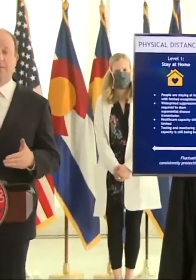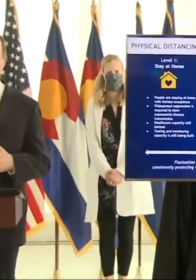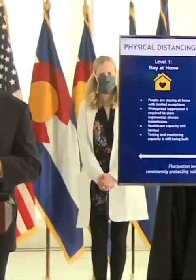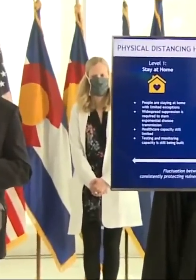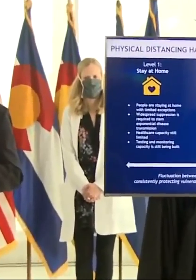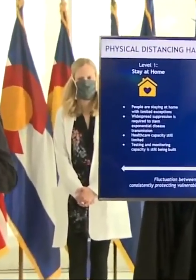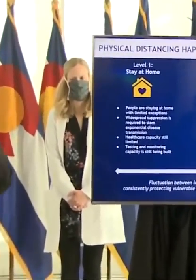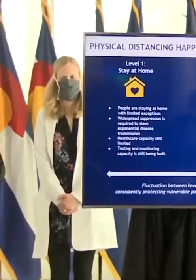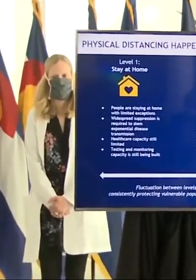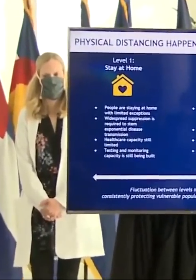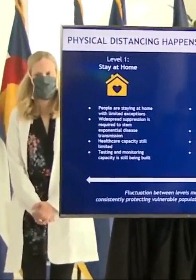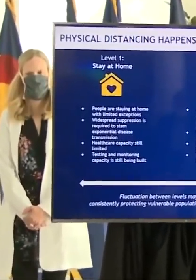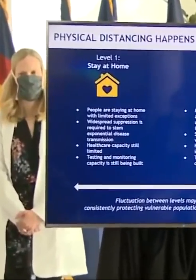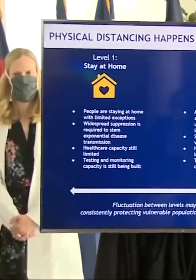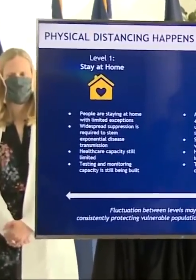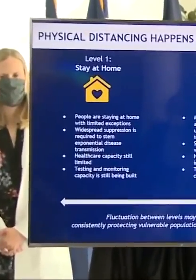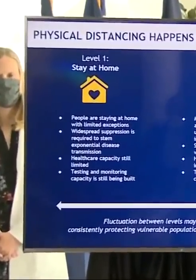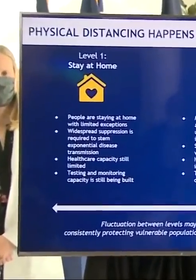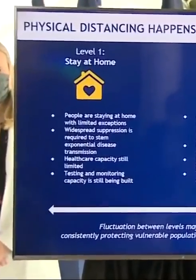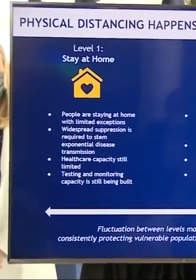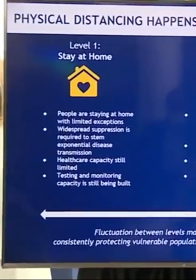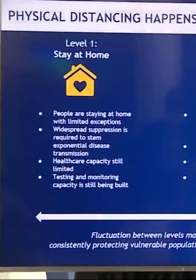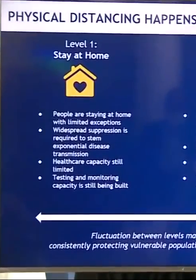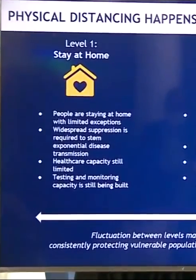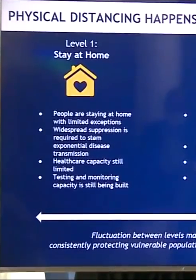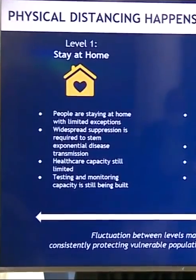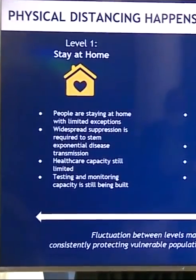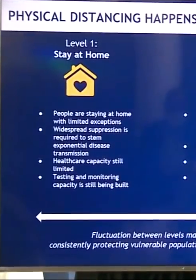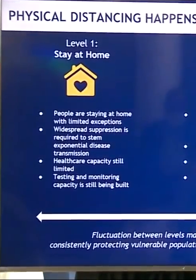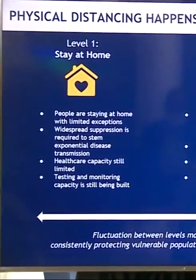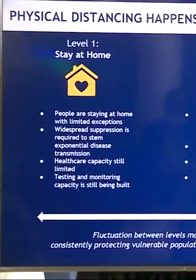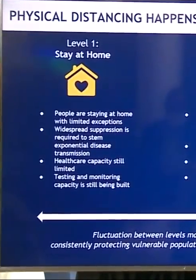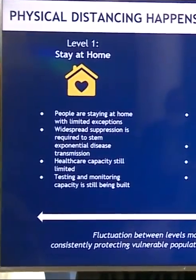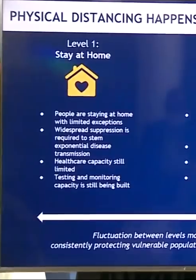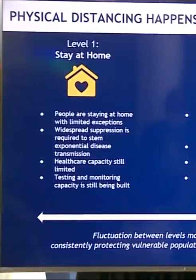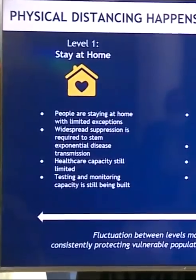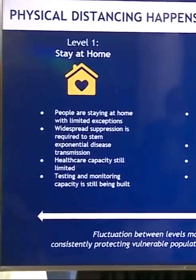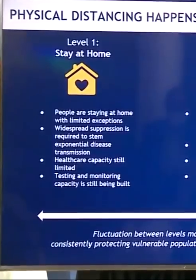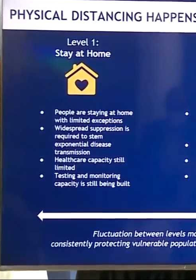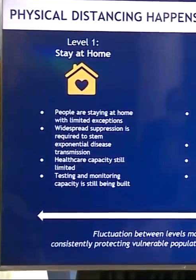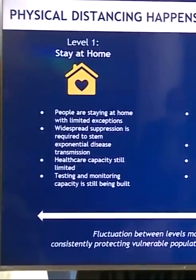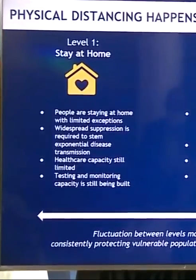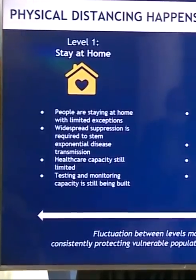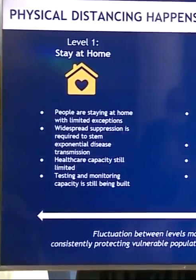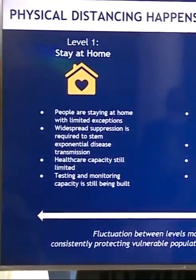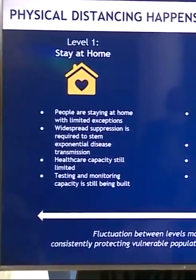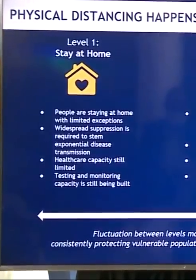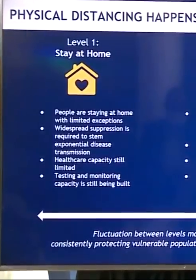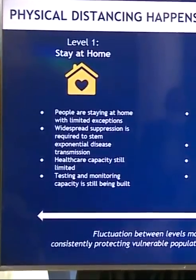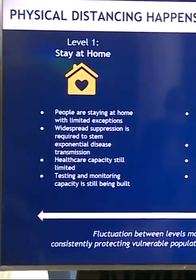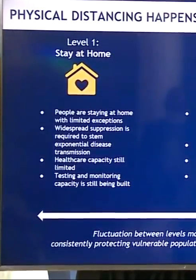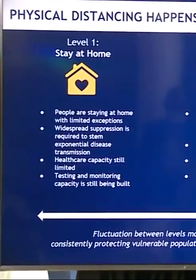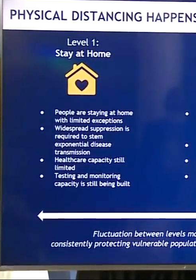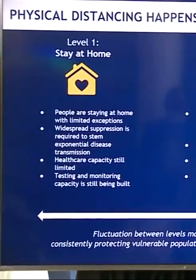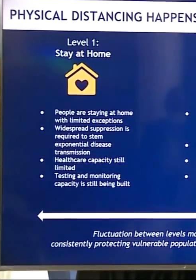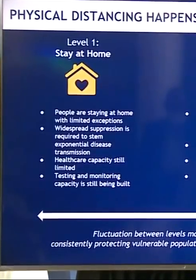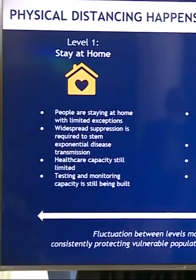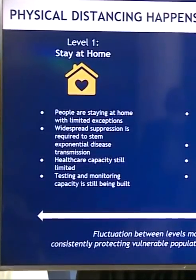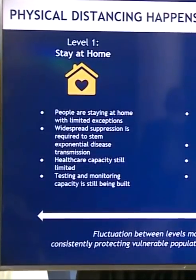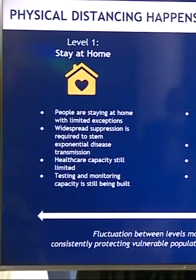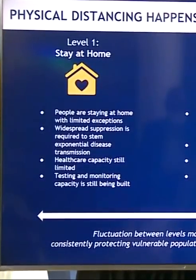extent possible. I mean, my parents, 75 years old. Actually, my dad just turned 76. My mom will turn 76 next